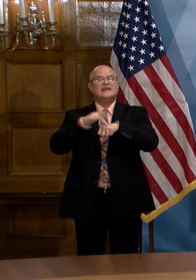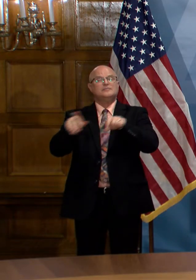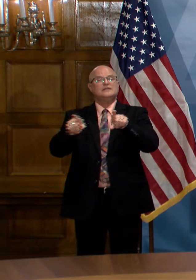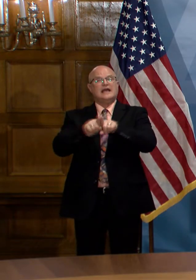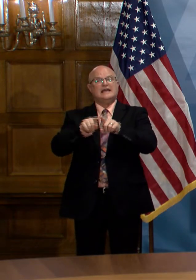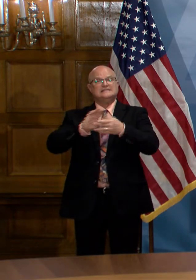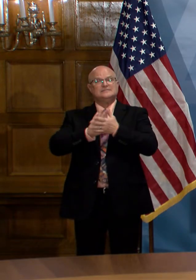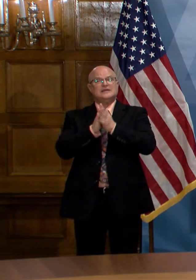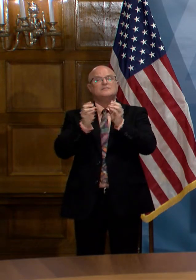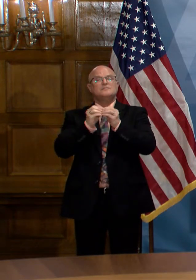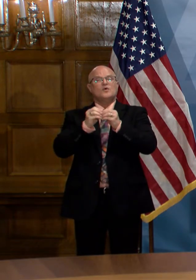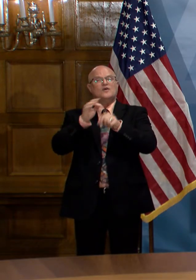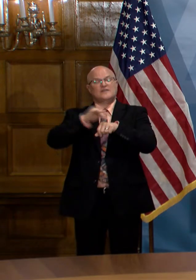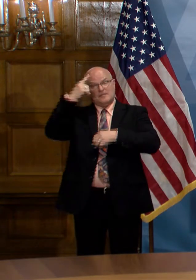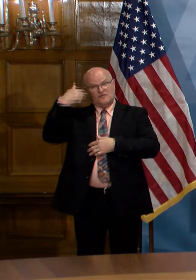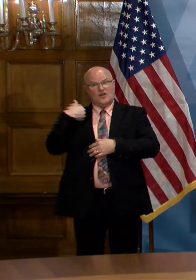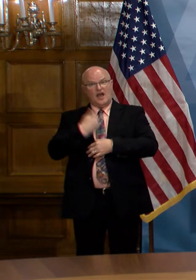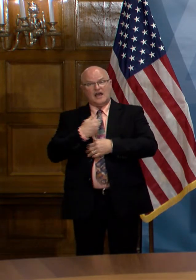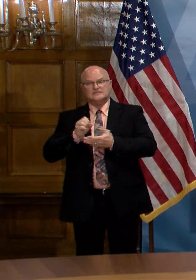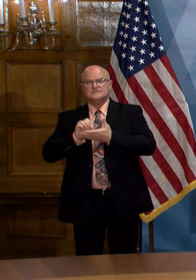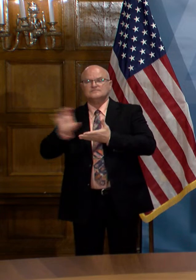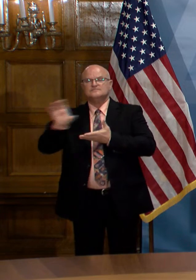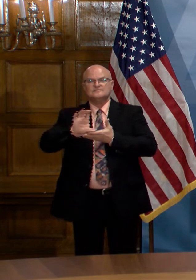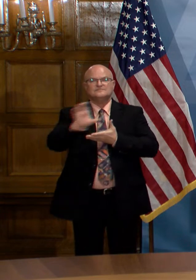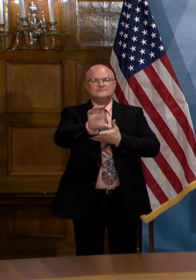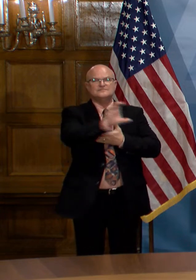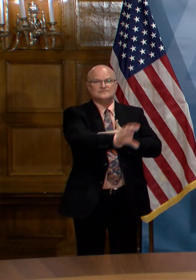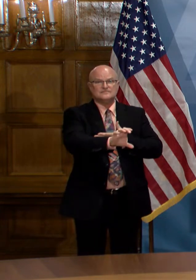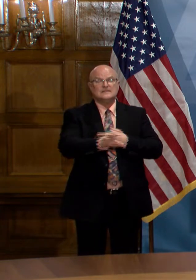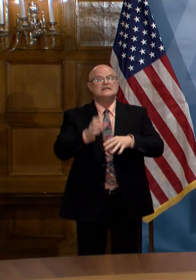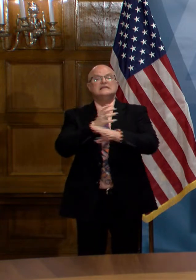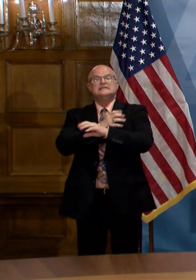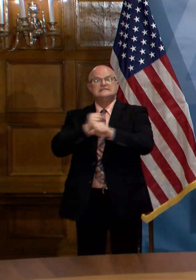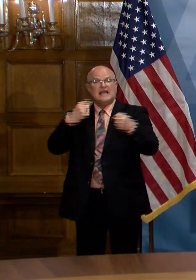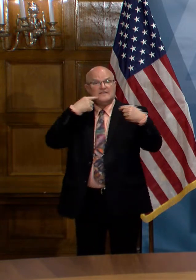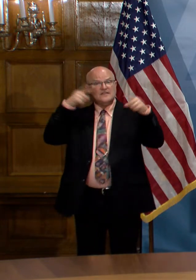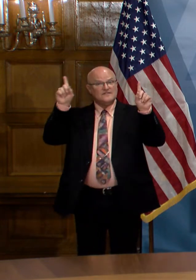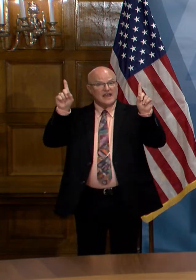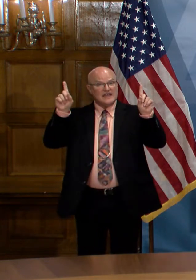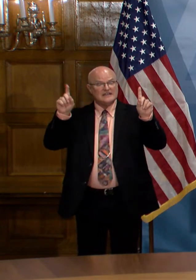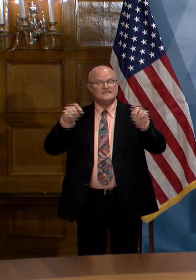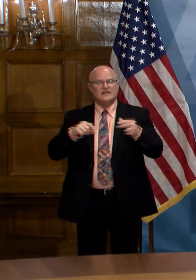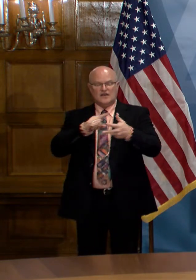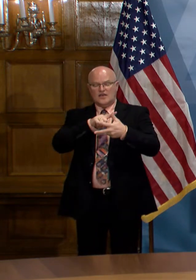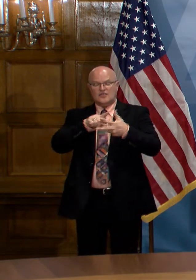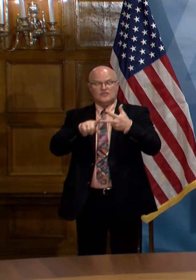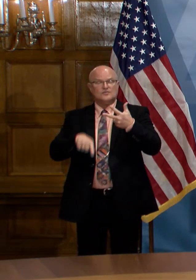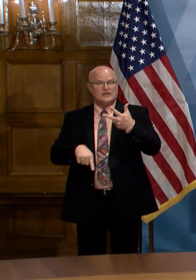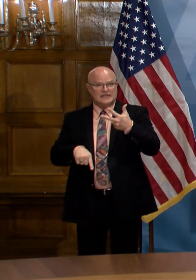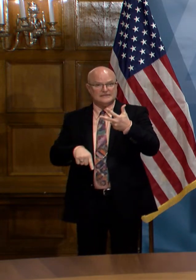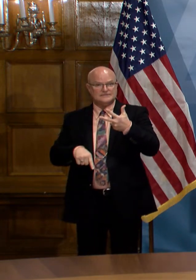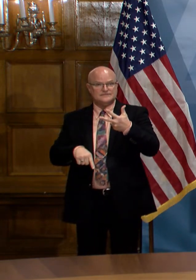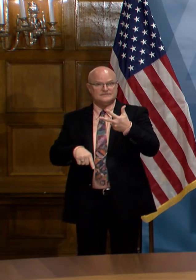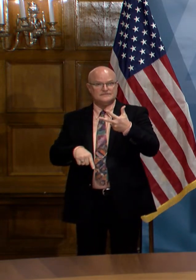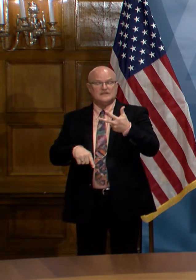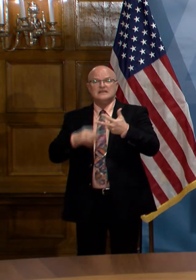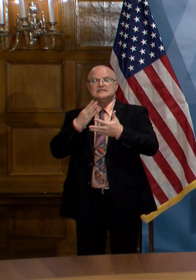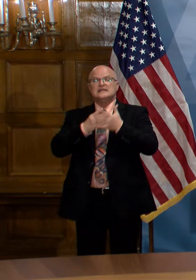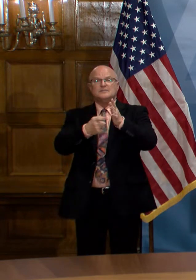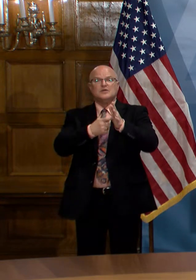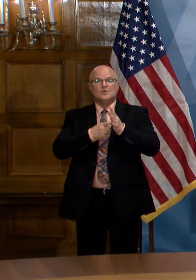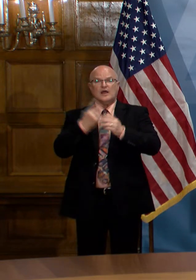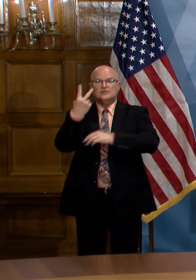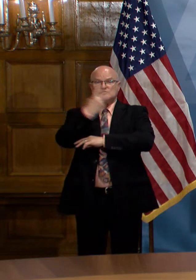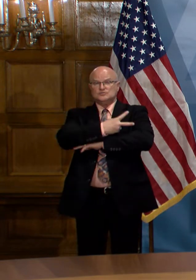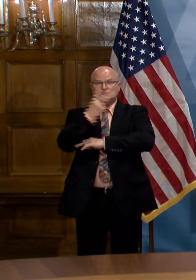it becomes more available to us. The vaccine is safe and effective. We have 3 different forms. Some that require